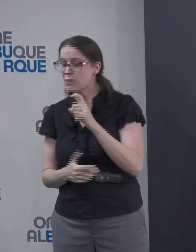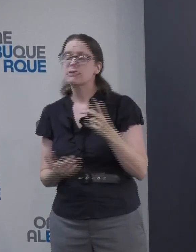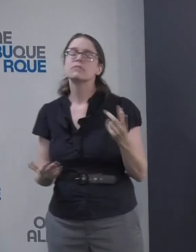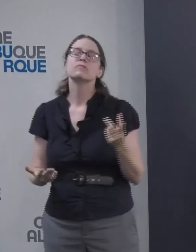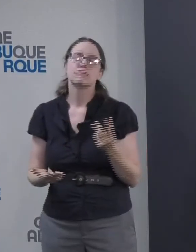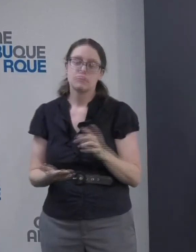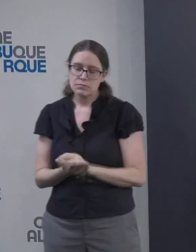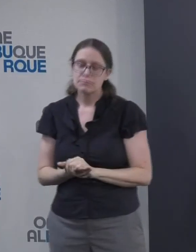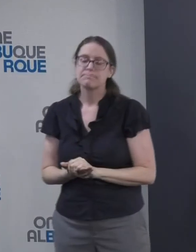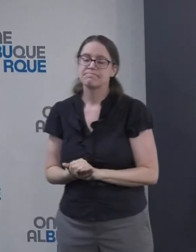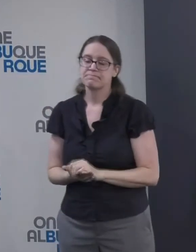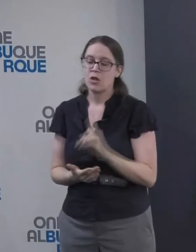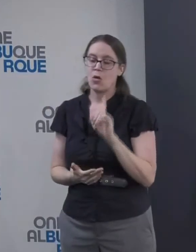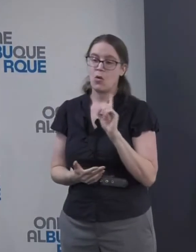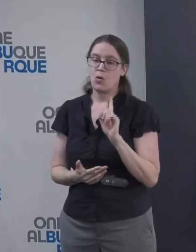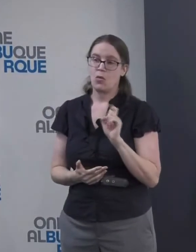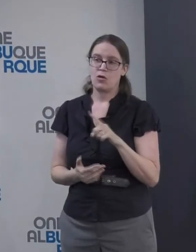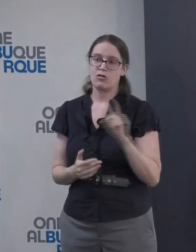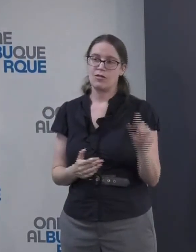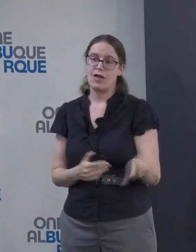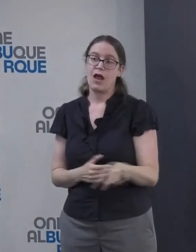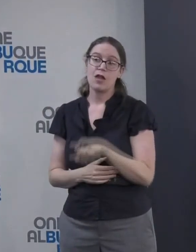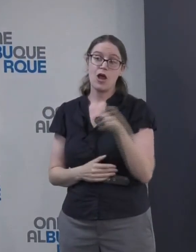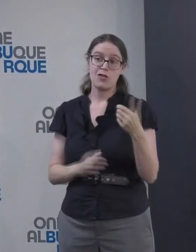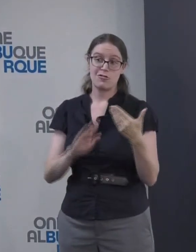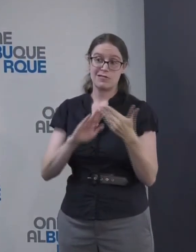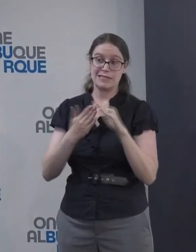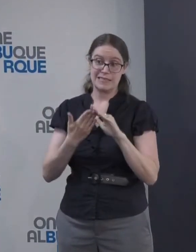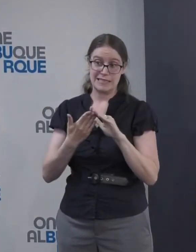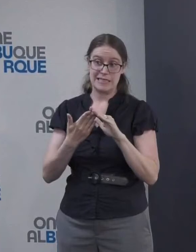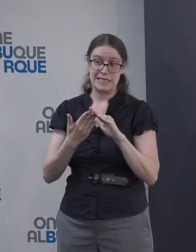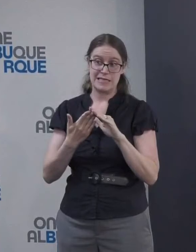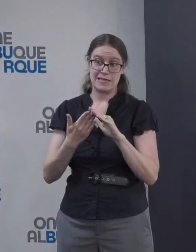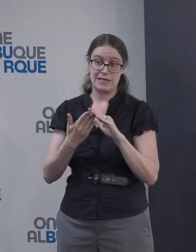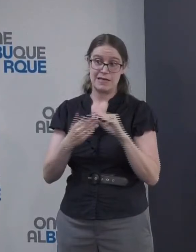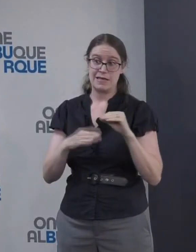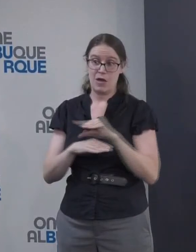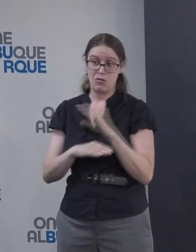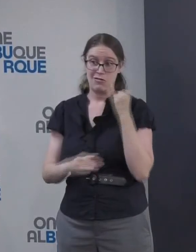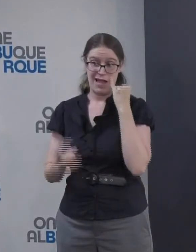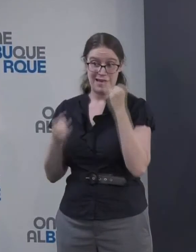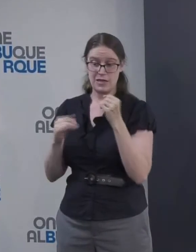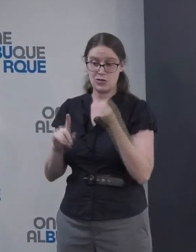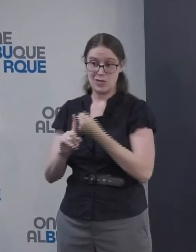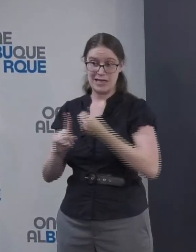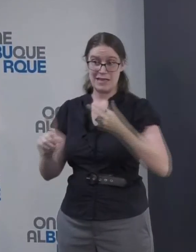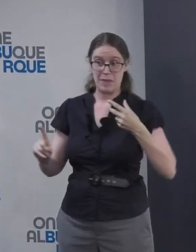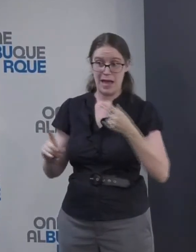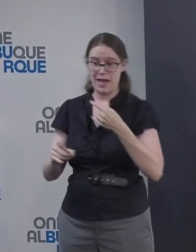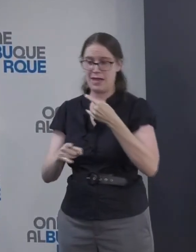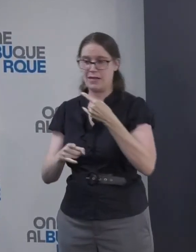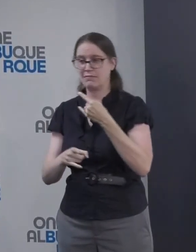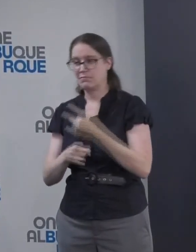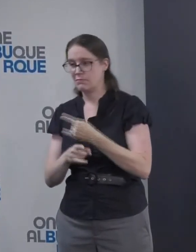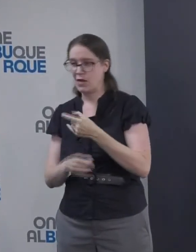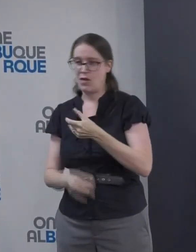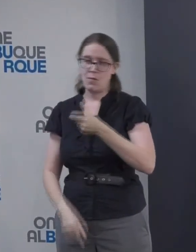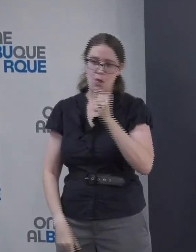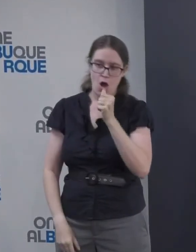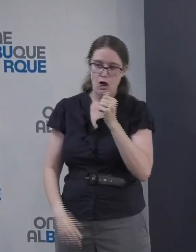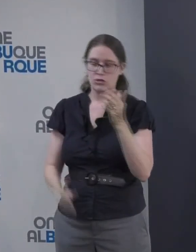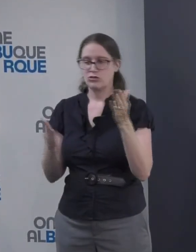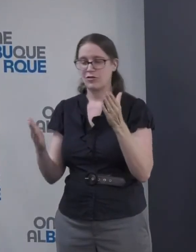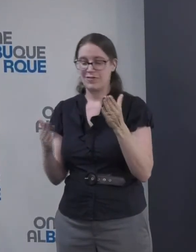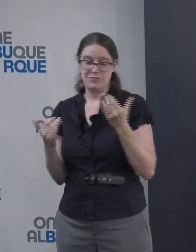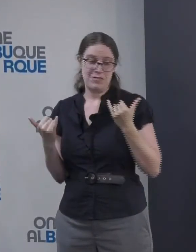Question is about another city council idea to expand bars and different kinds of service. And at this